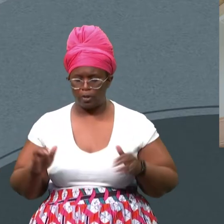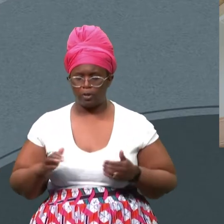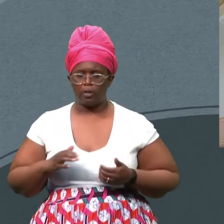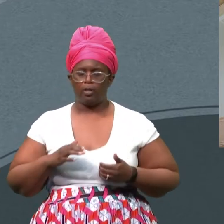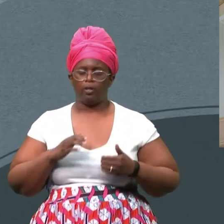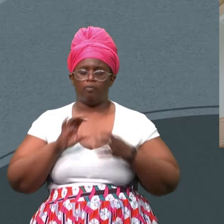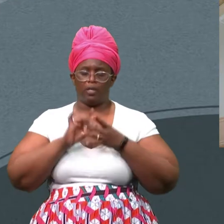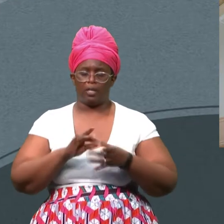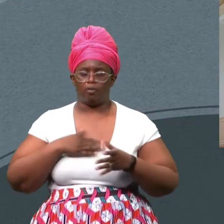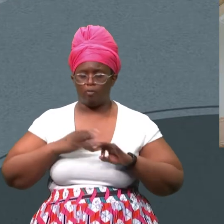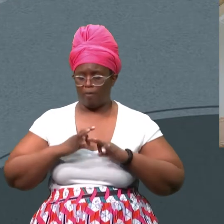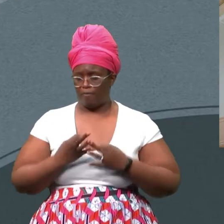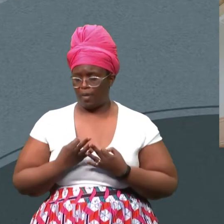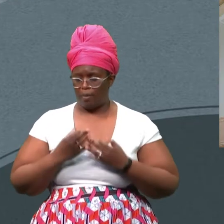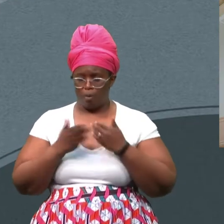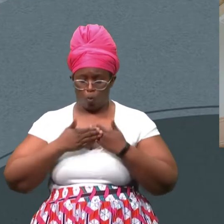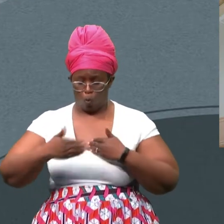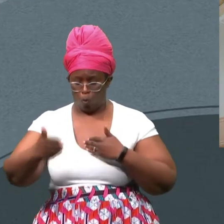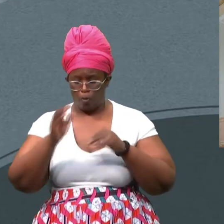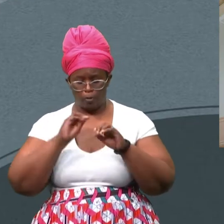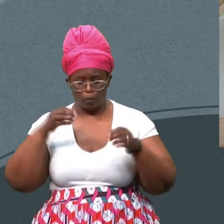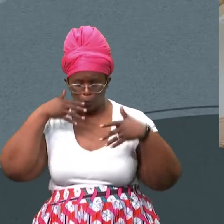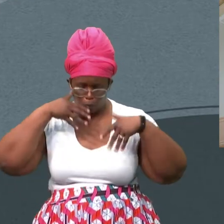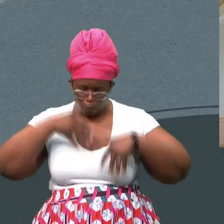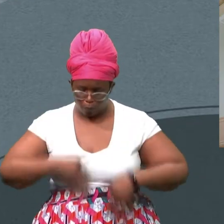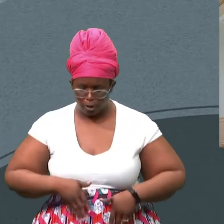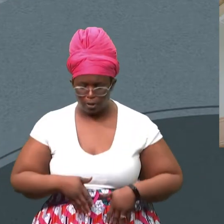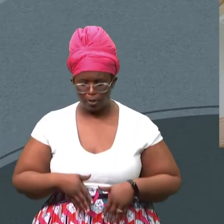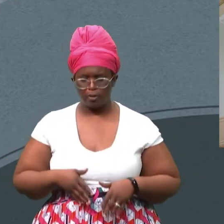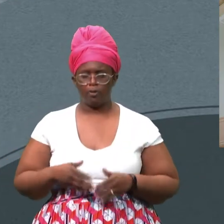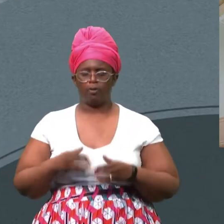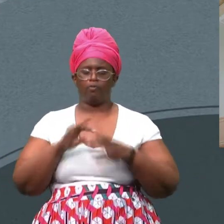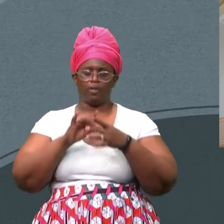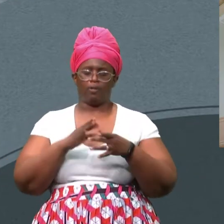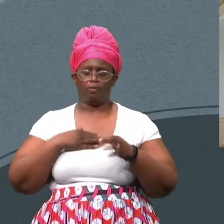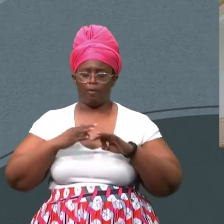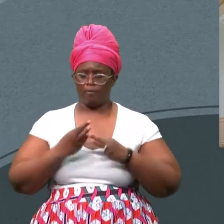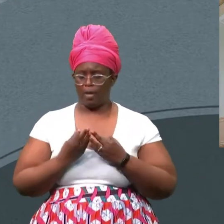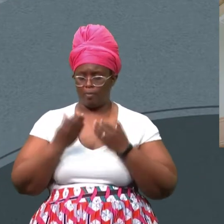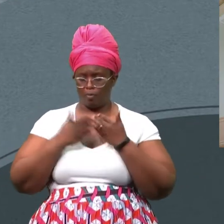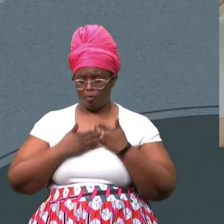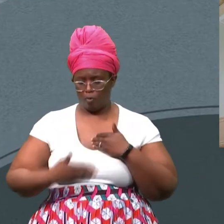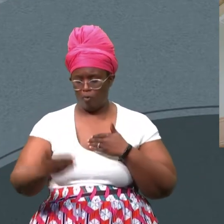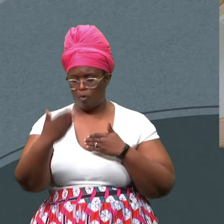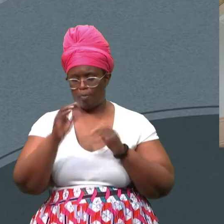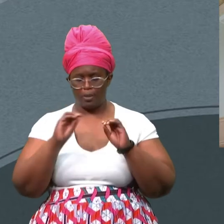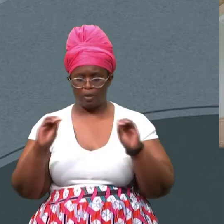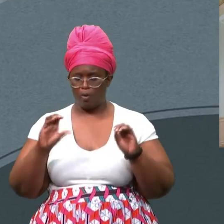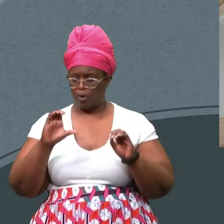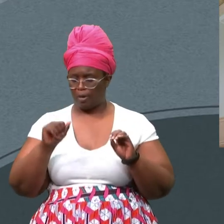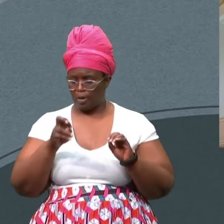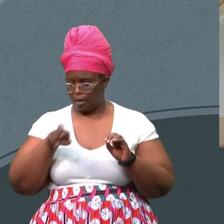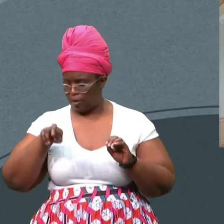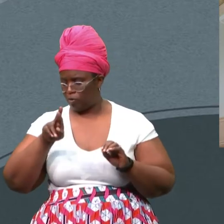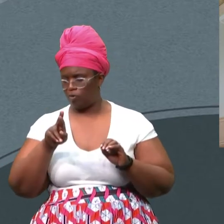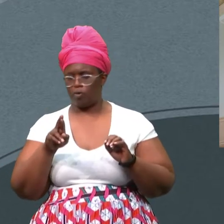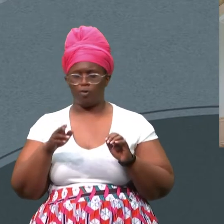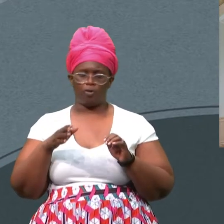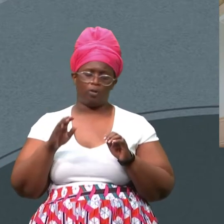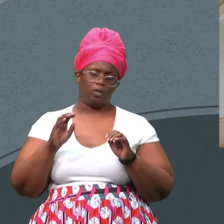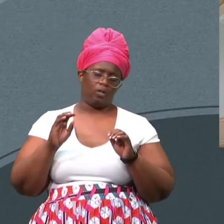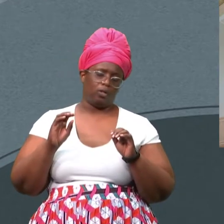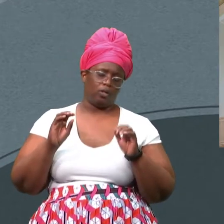won't be depression. From my family, from now on, God, there won't be cancer. There won't be, God,